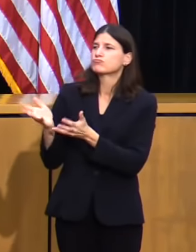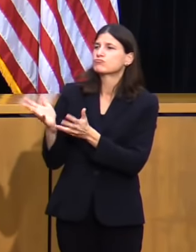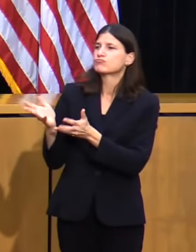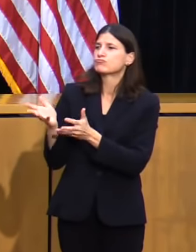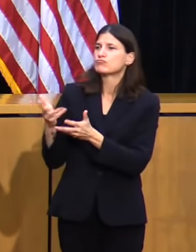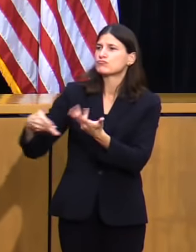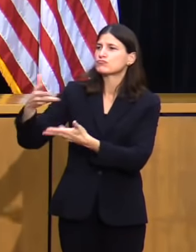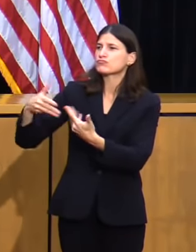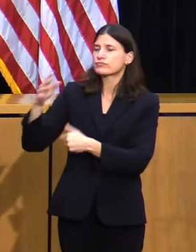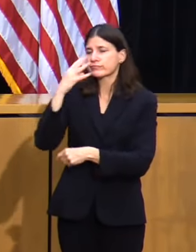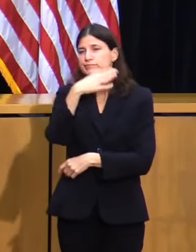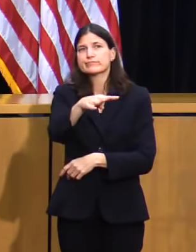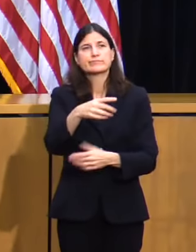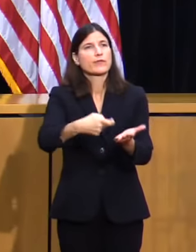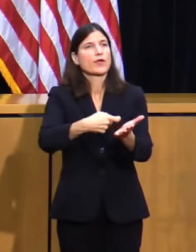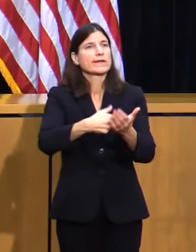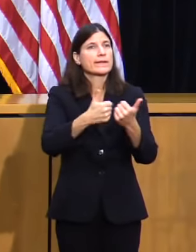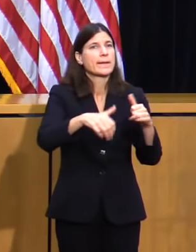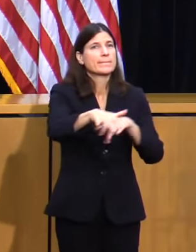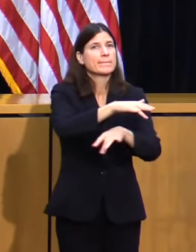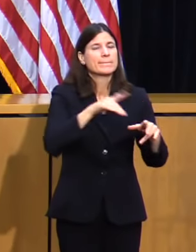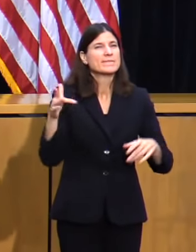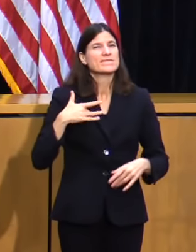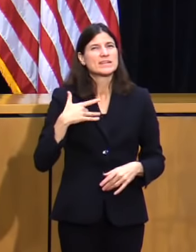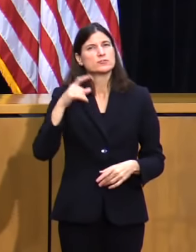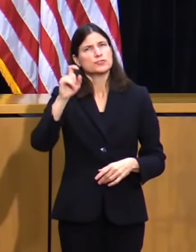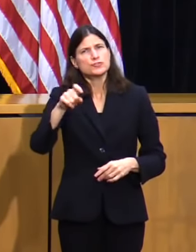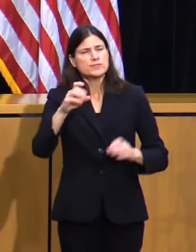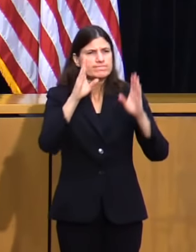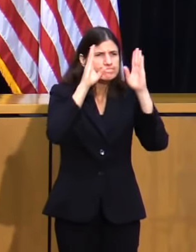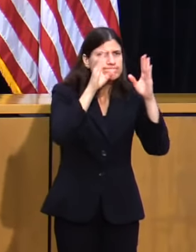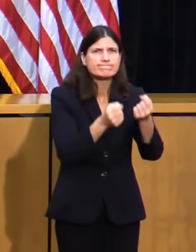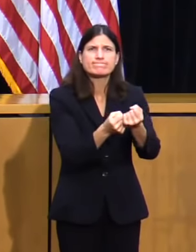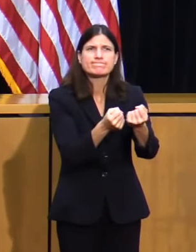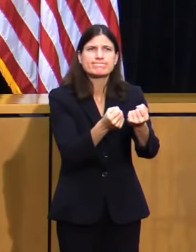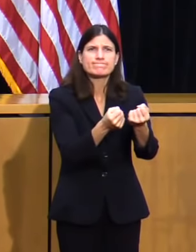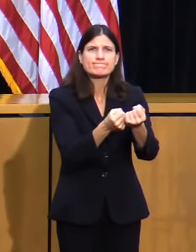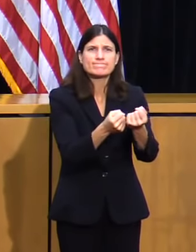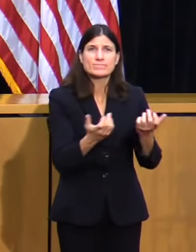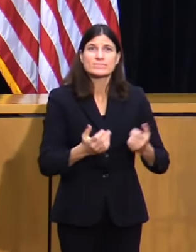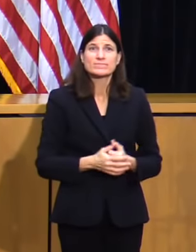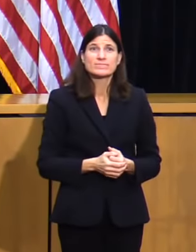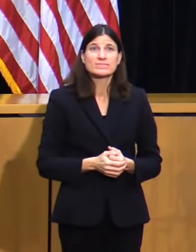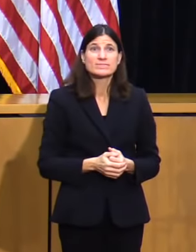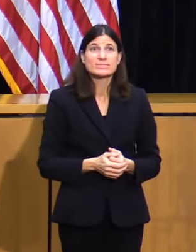And the silent spread of the virus just roared through that community.